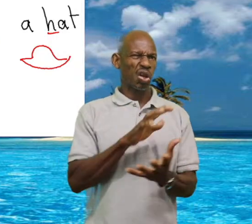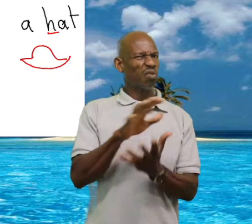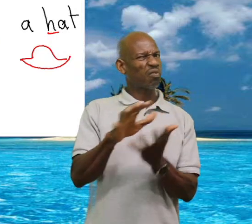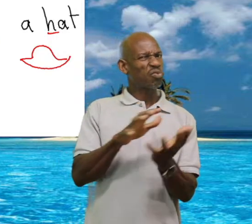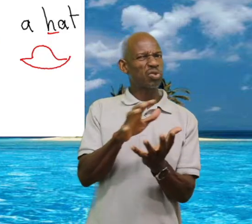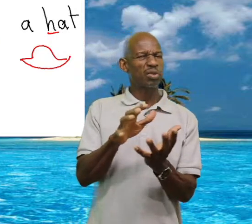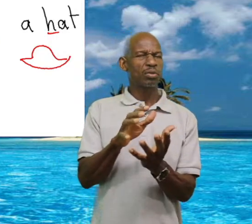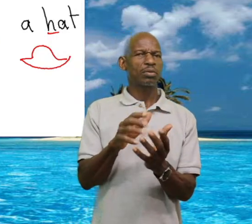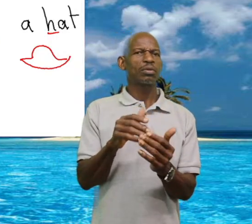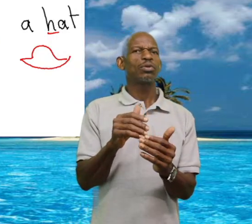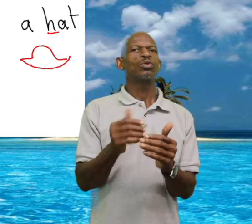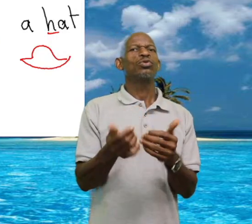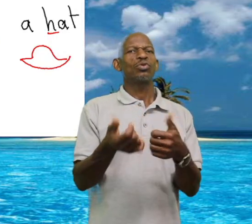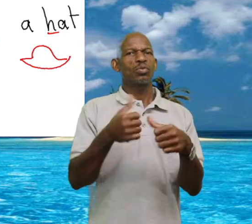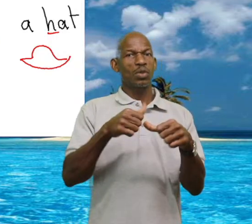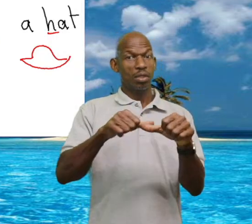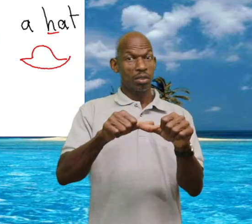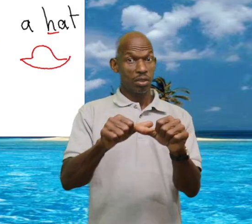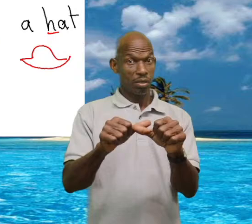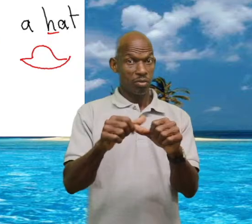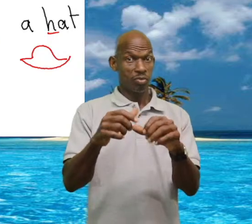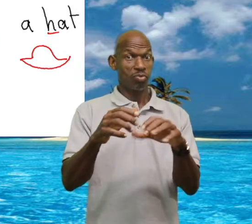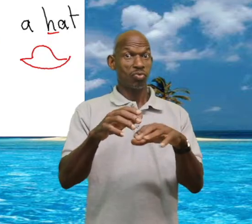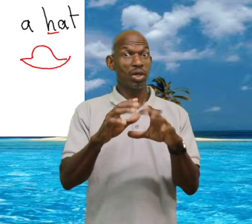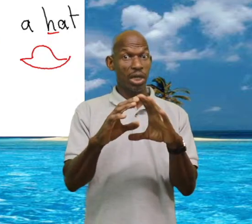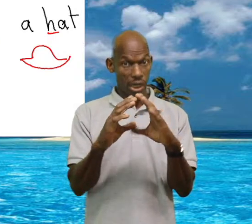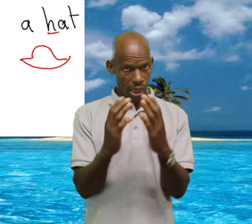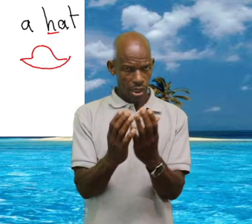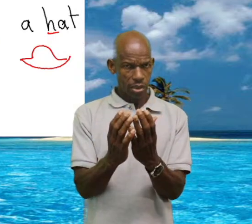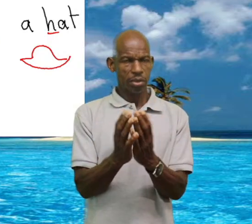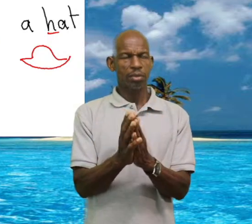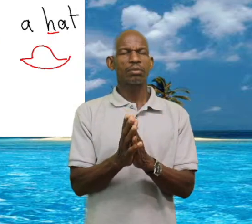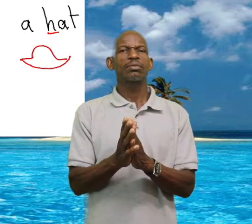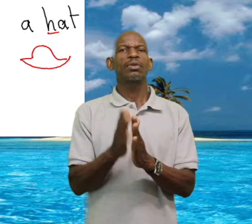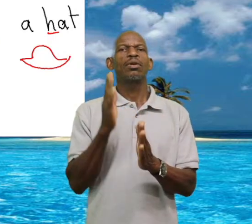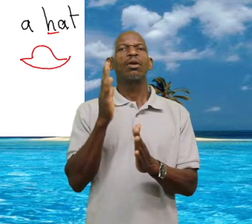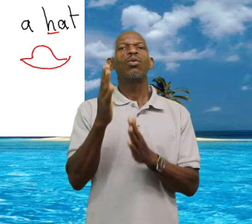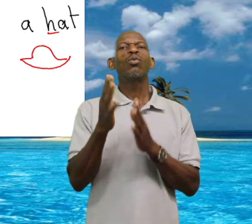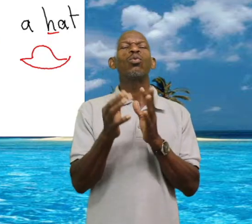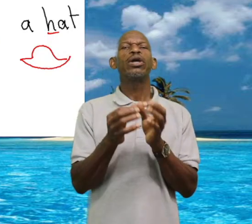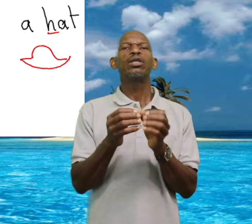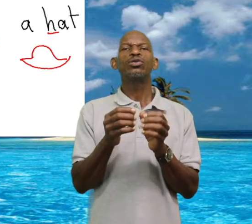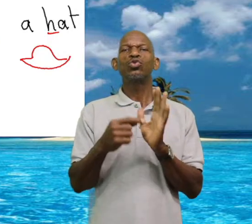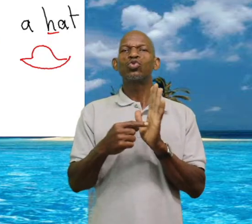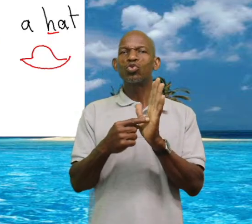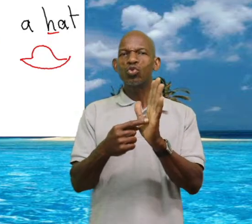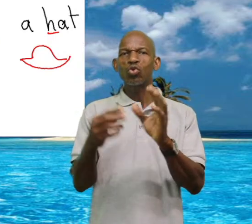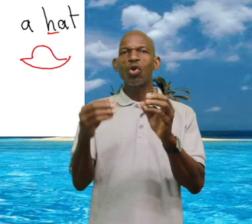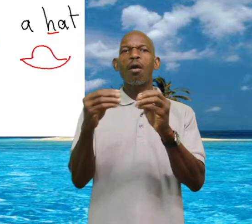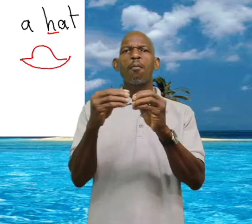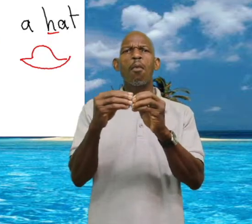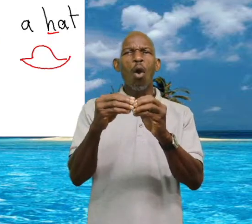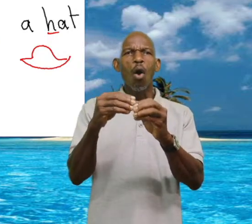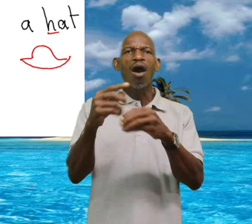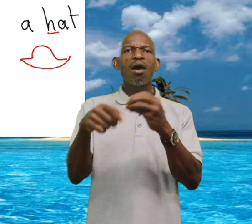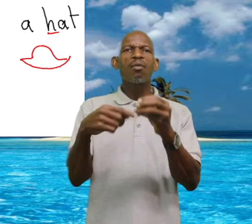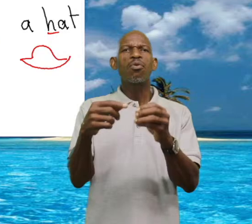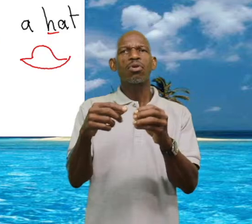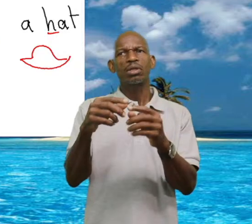to level, we're going to, as the need arises, we're going to introduce these exceptions to the rules. So when